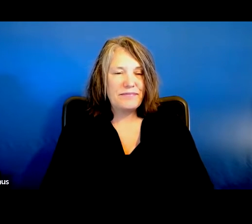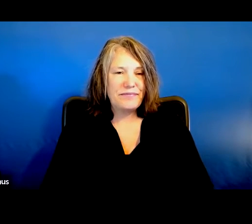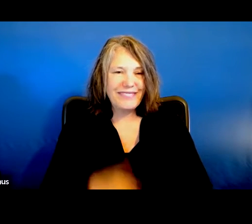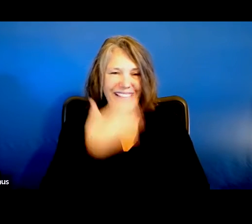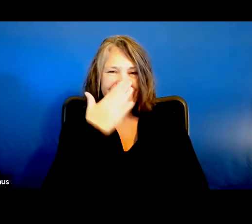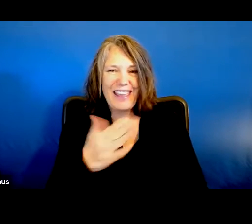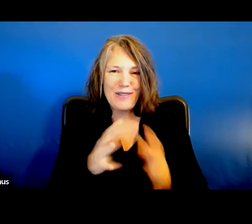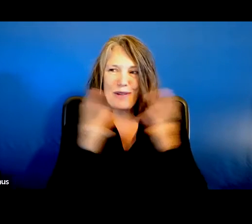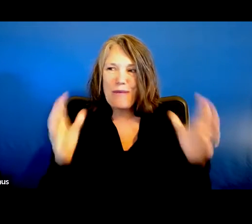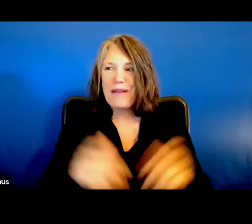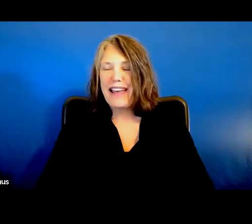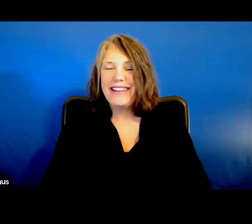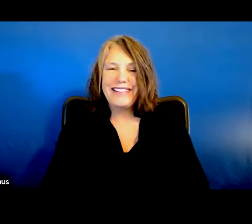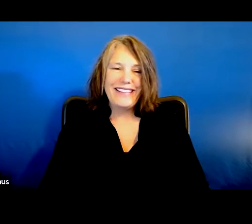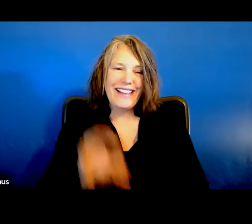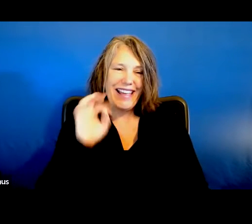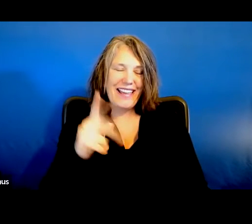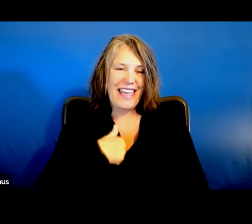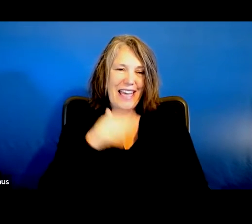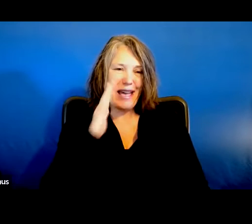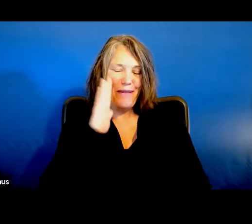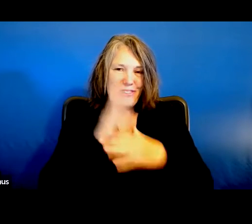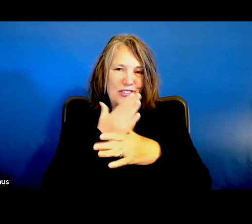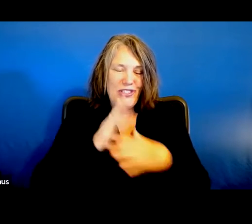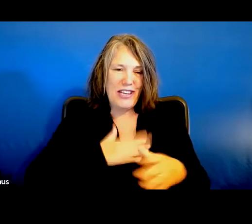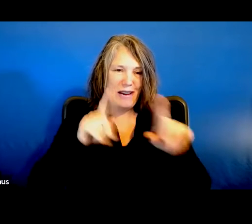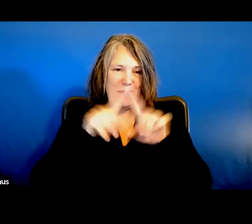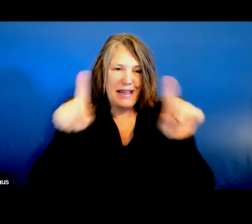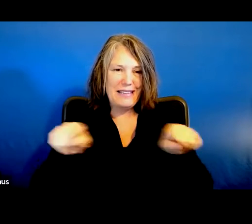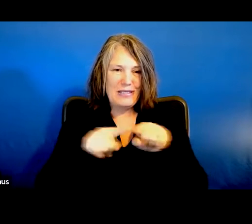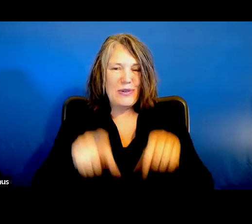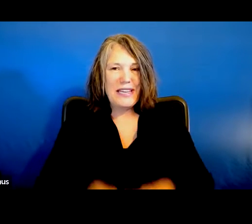Thank you so much. All right, I am just going to share my screen